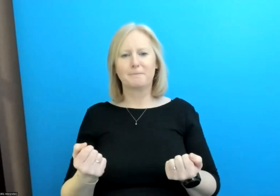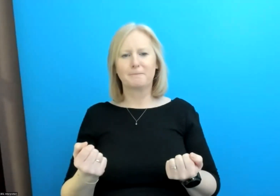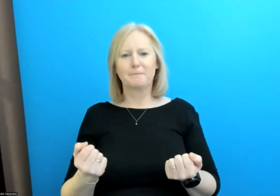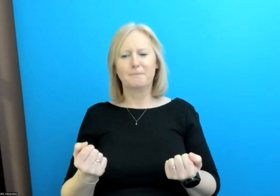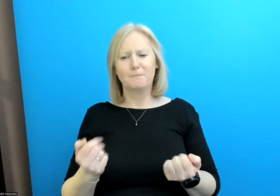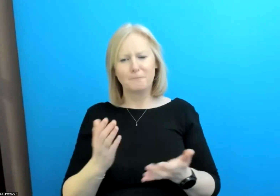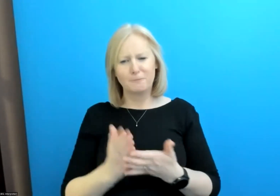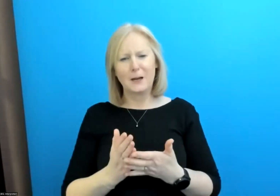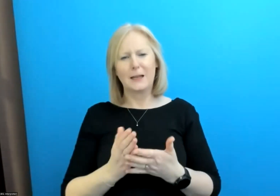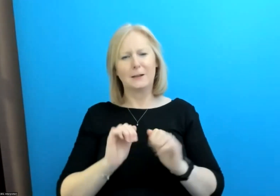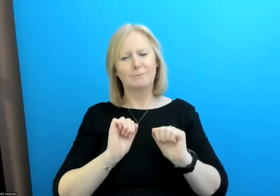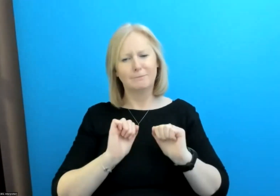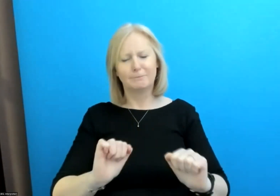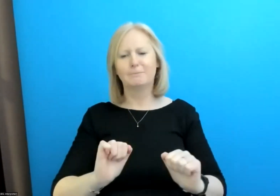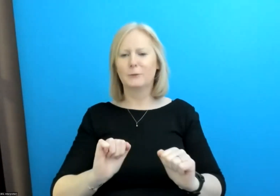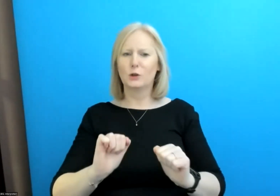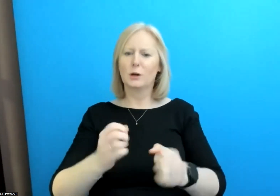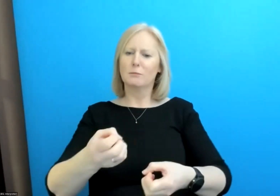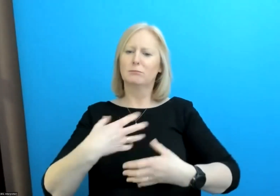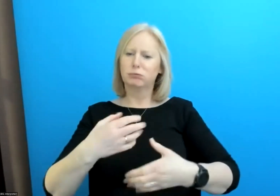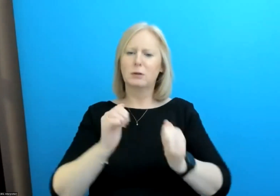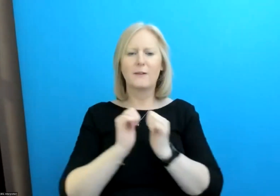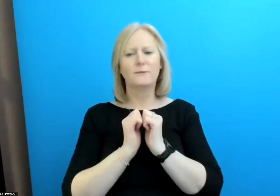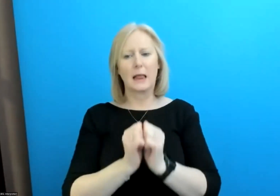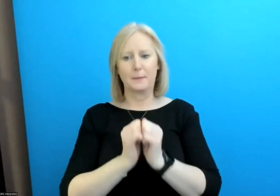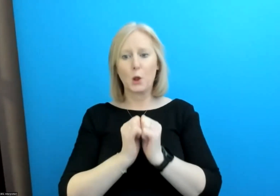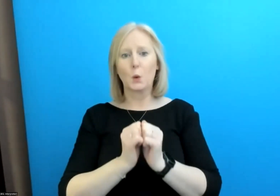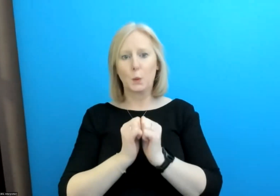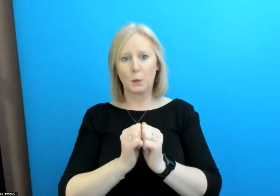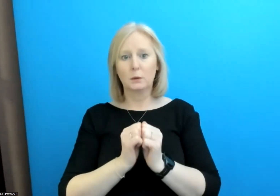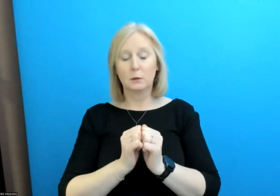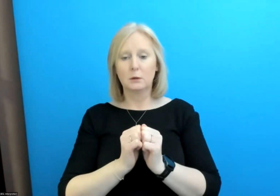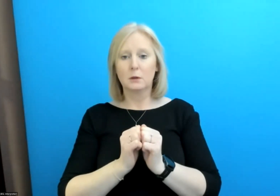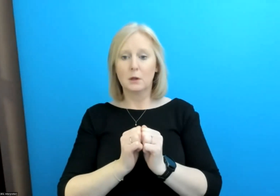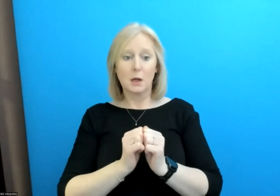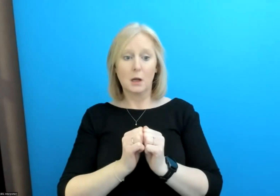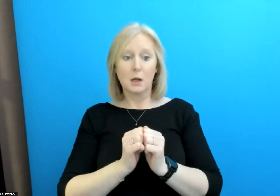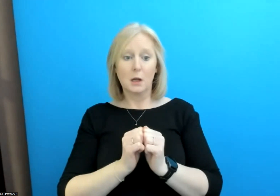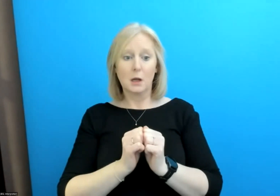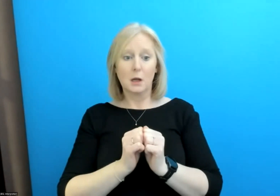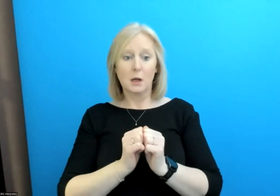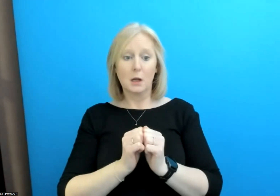valuable input there. I mean, a lot of what I've heard has really,